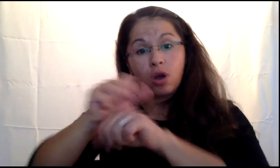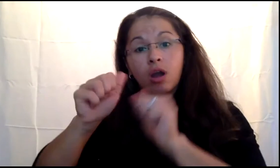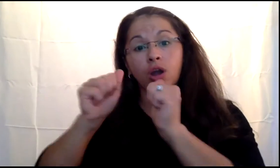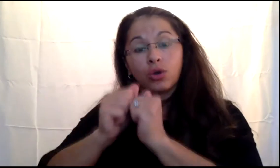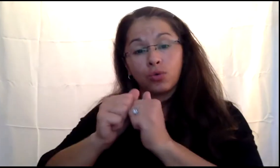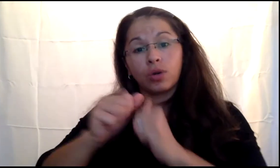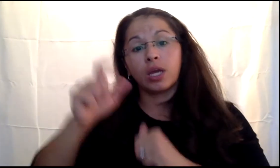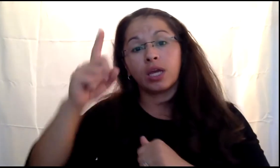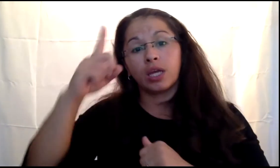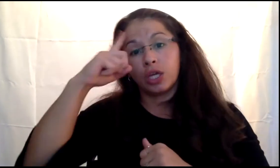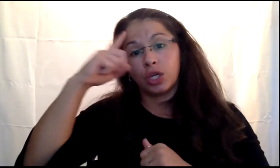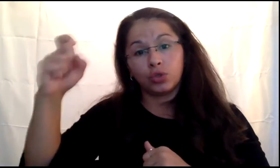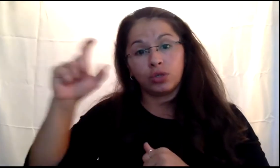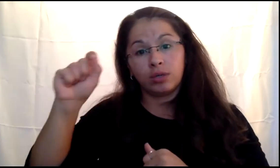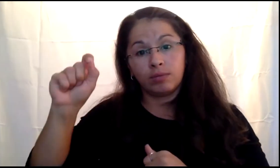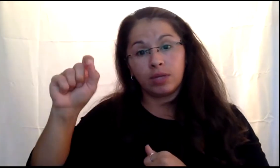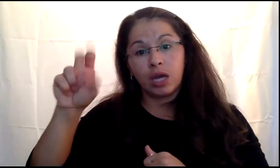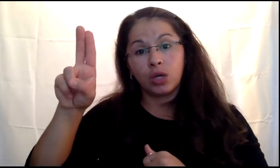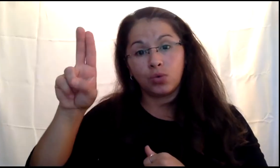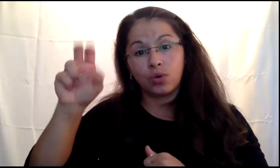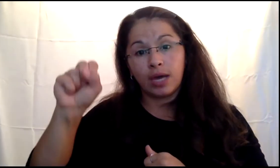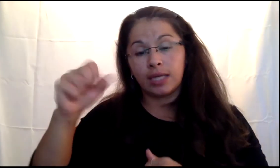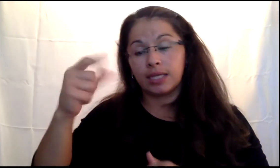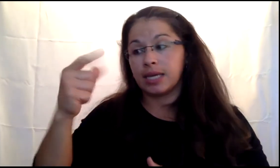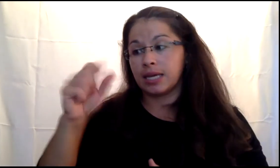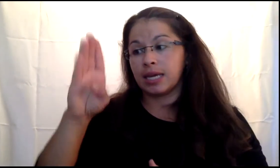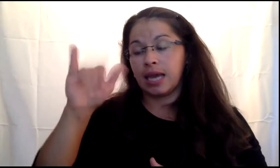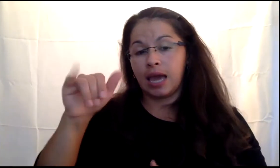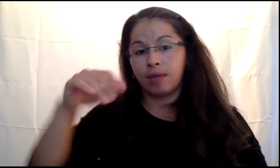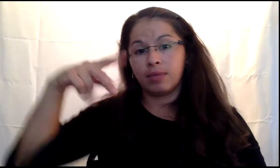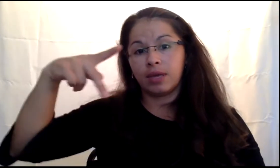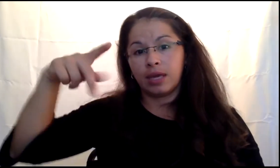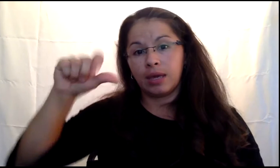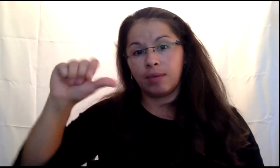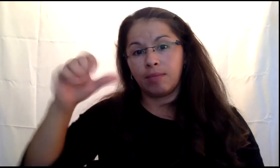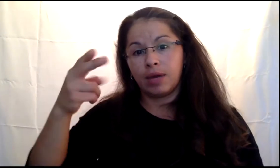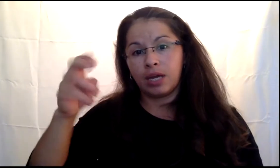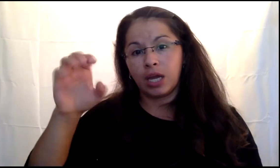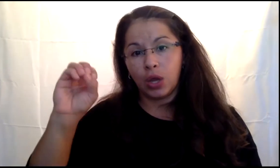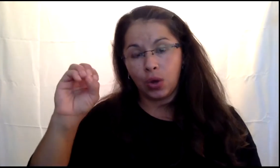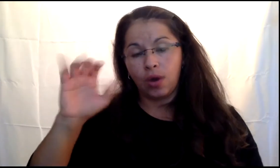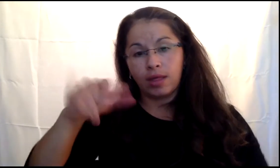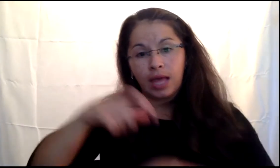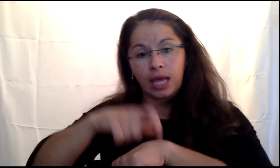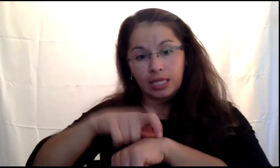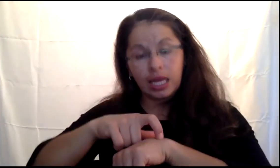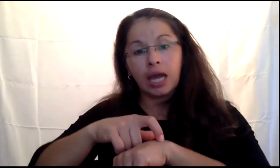Pacheco, who was at the time a young woman who marched to Washington, is a graduate